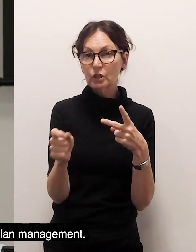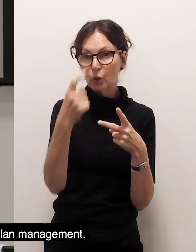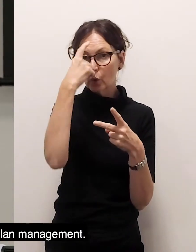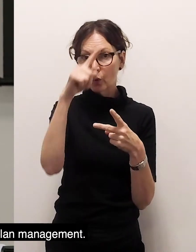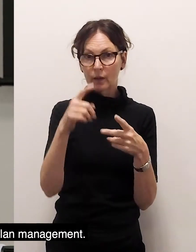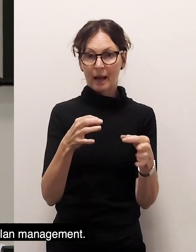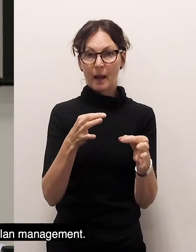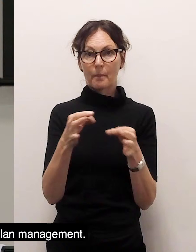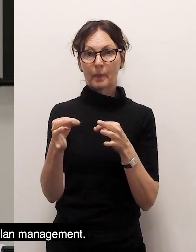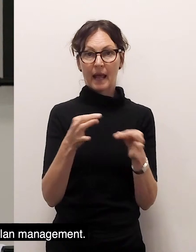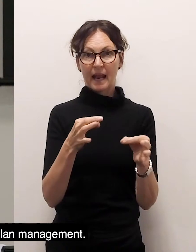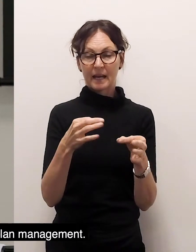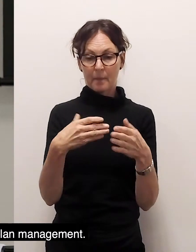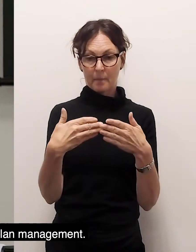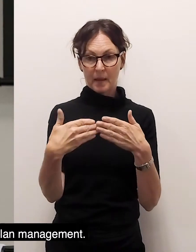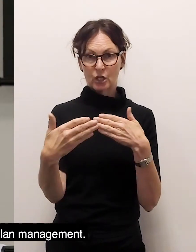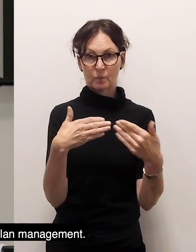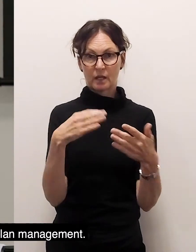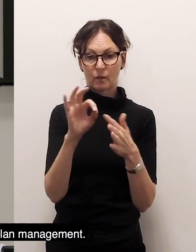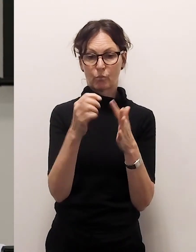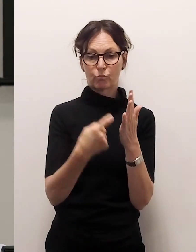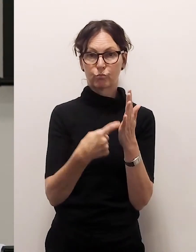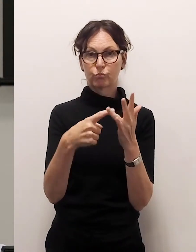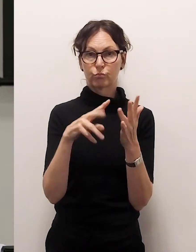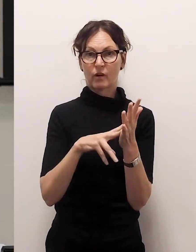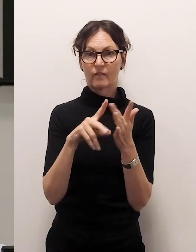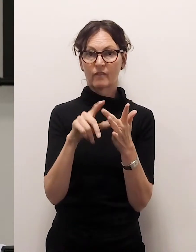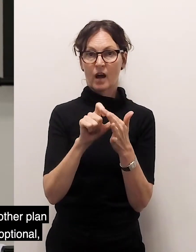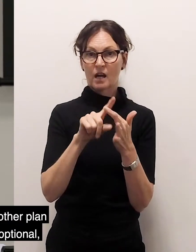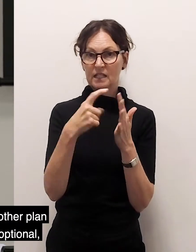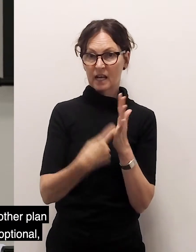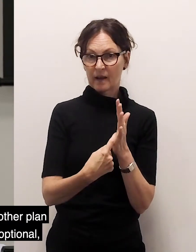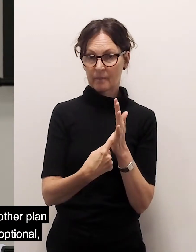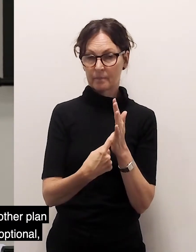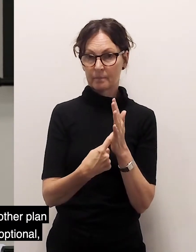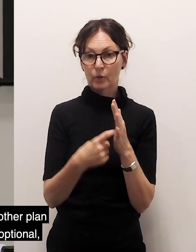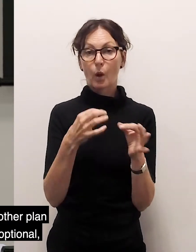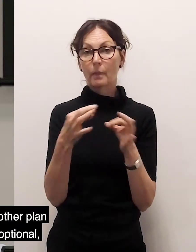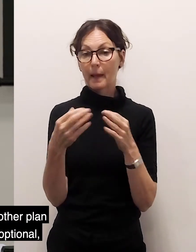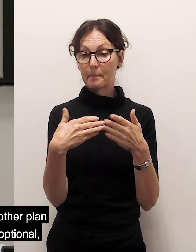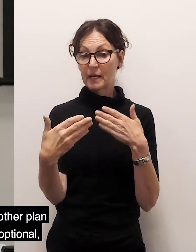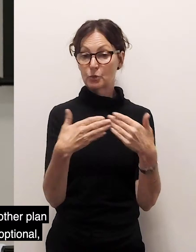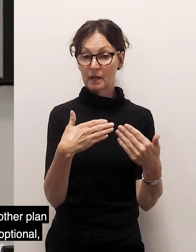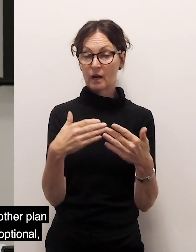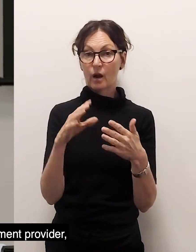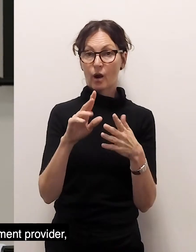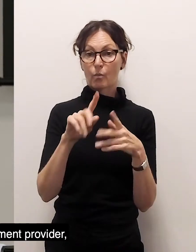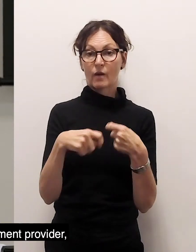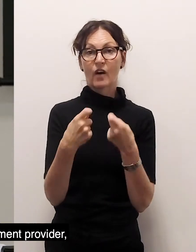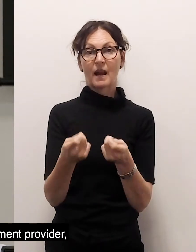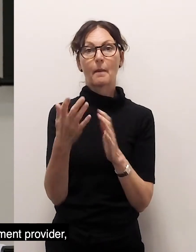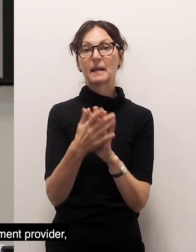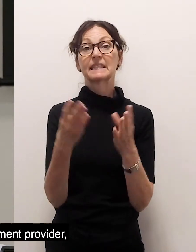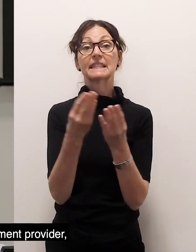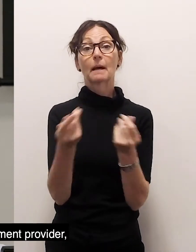That's a very common plan management. Then there's another plan management option